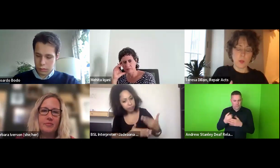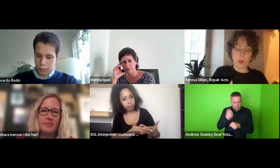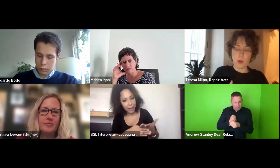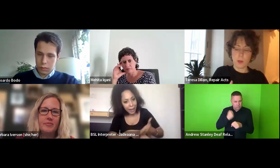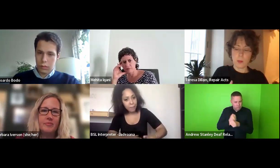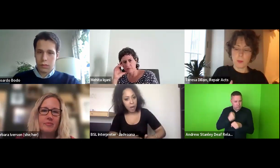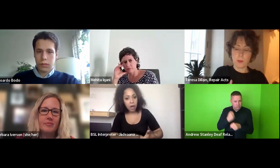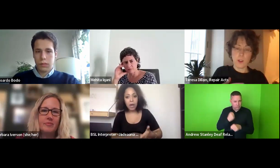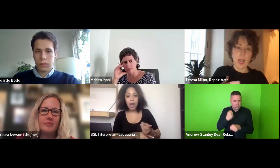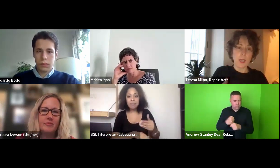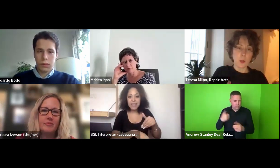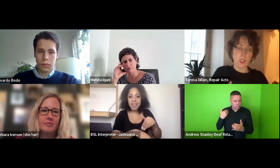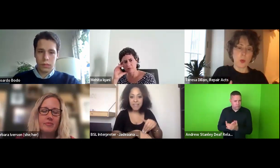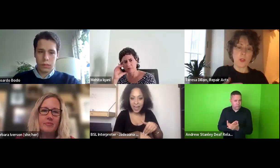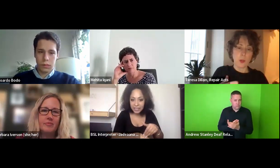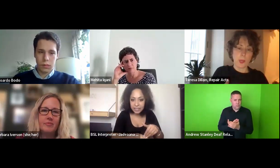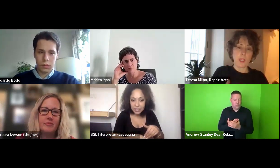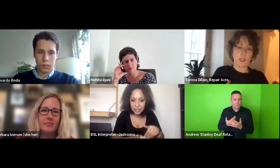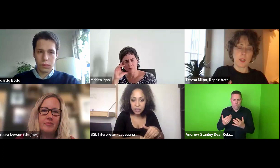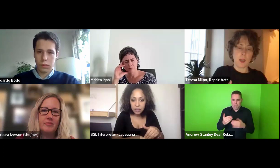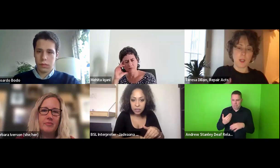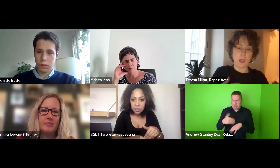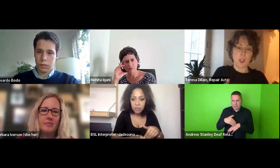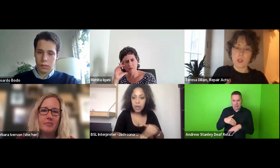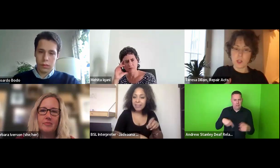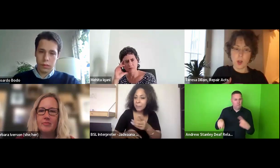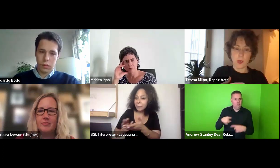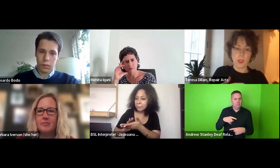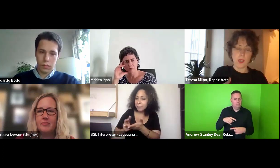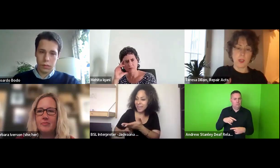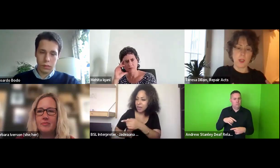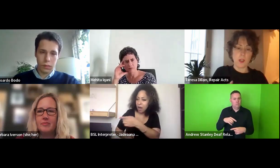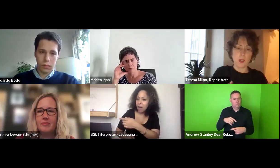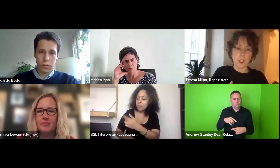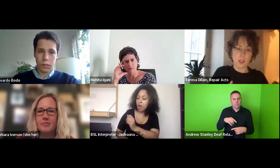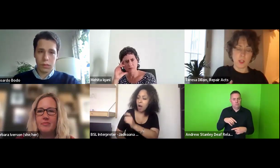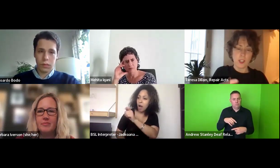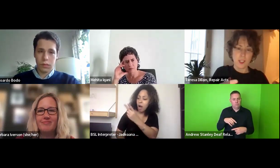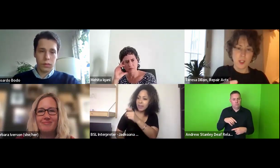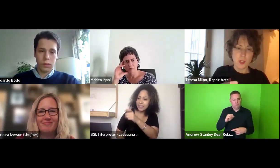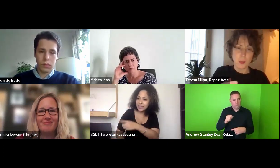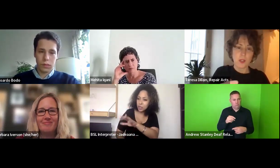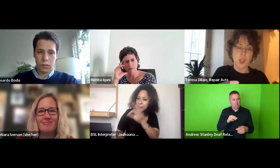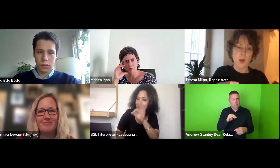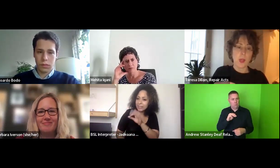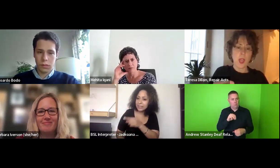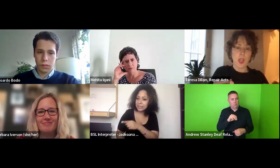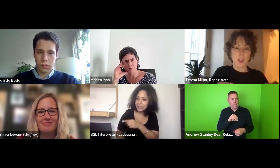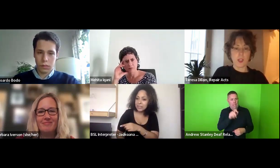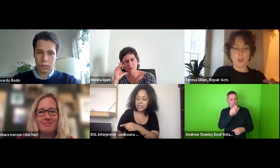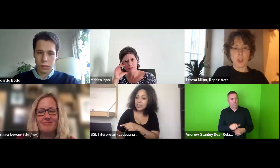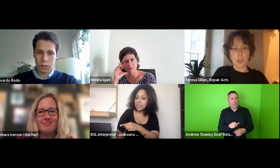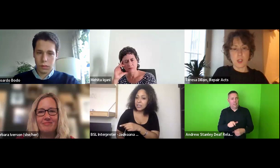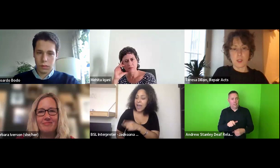also flagged, which is a wonderful piece, and thank you for describing it in the richness that you did in this short space of time,